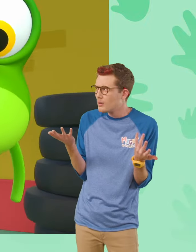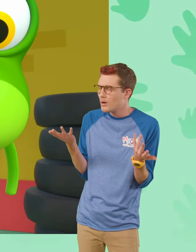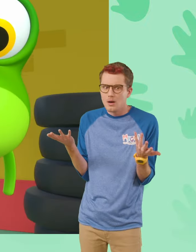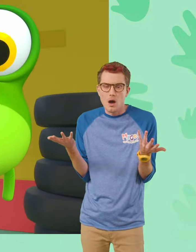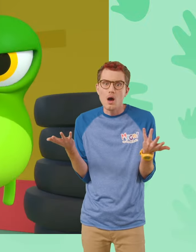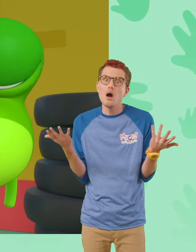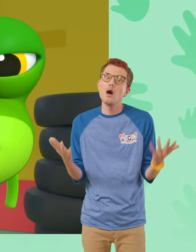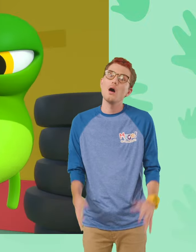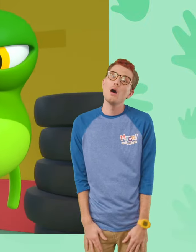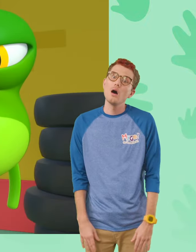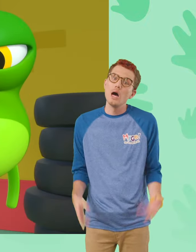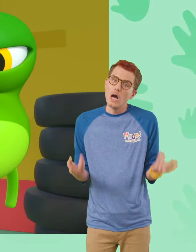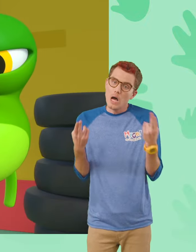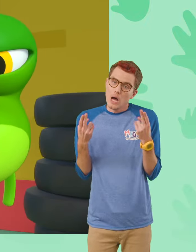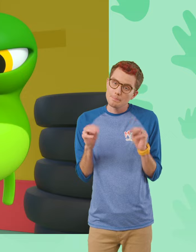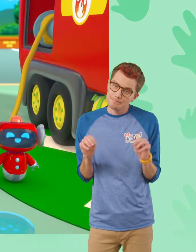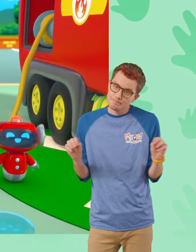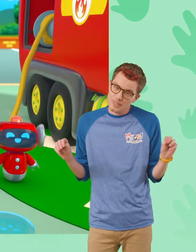What?